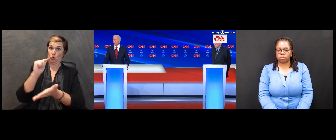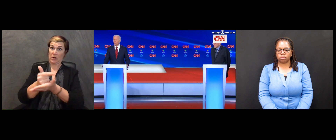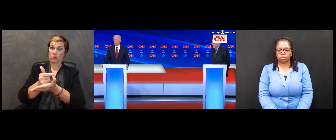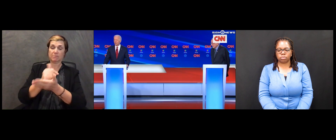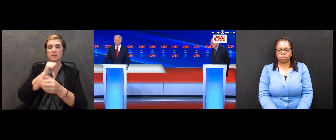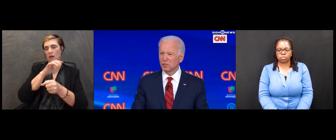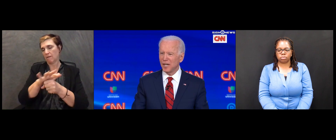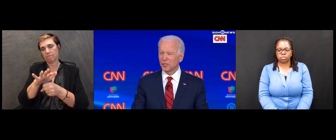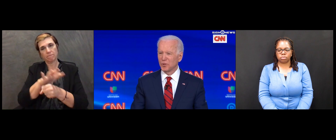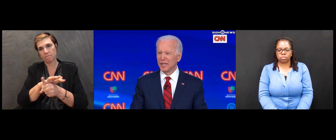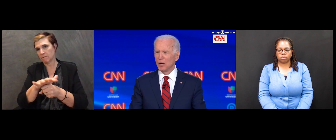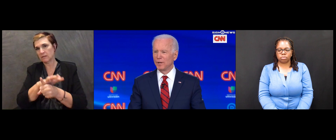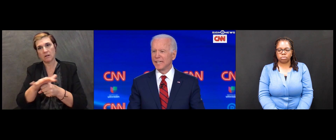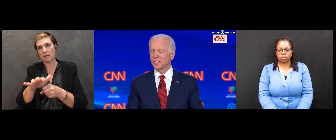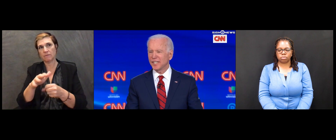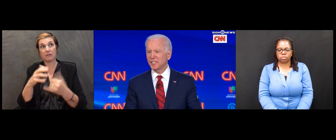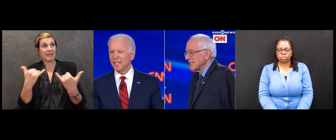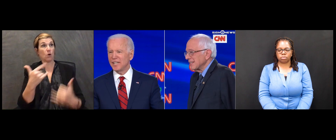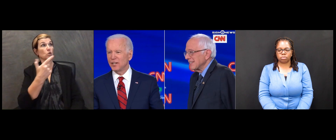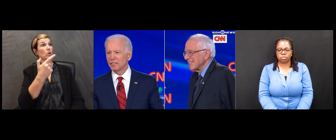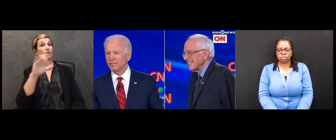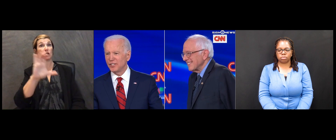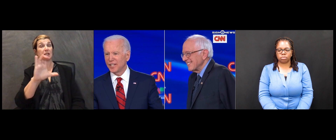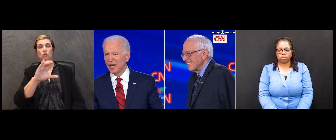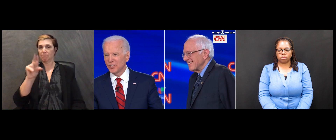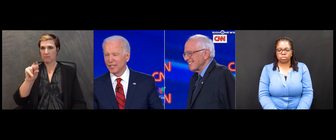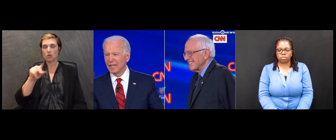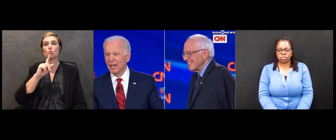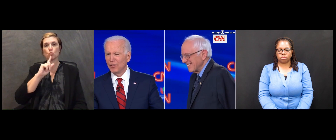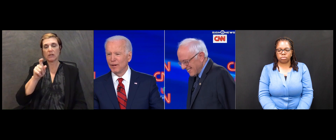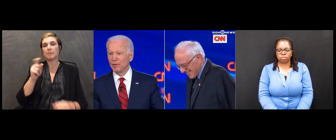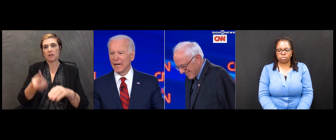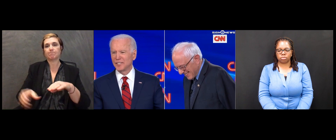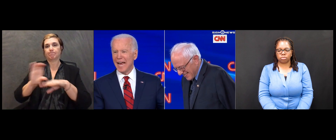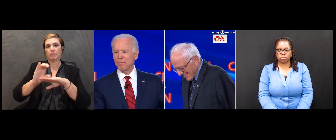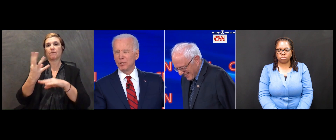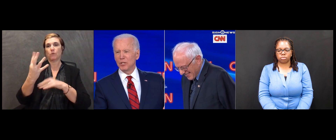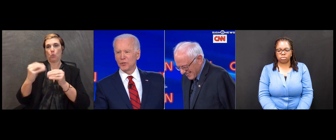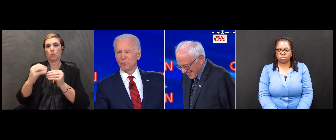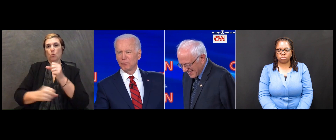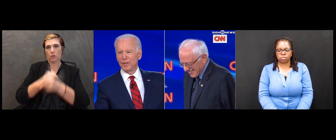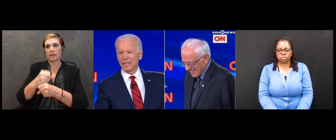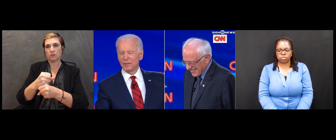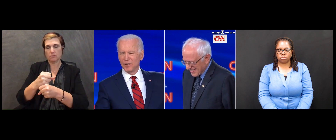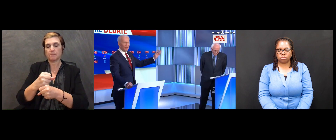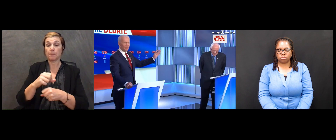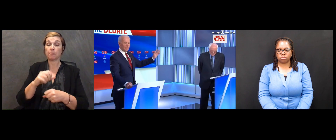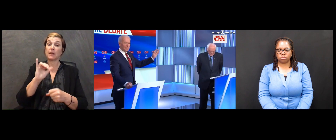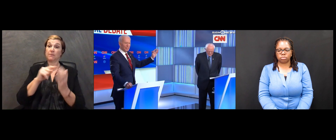is not enough for the 21st century. We need 16 years of education. The exact bill